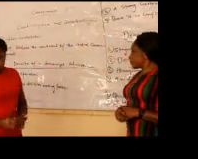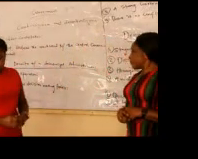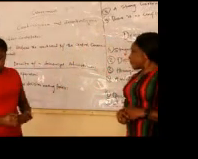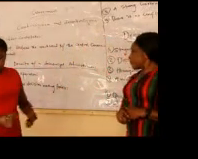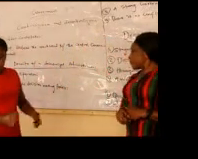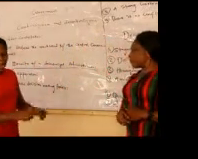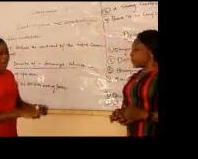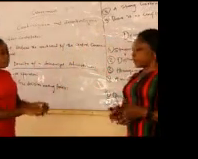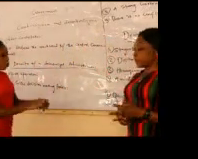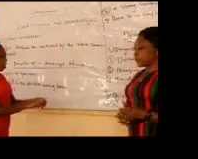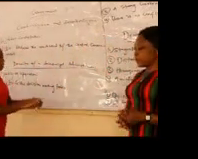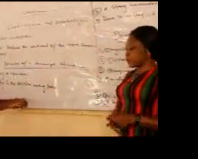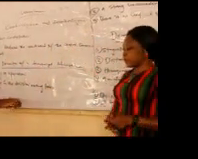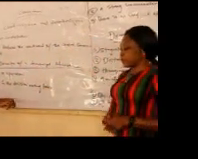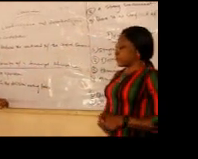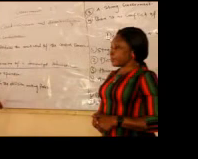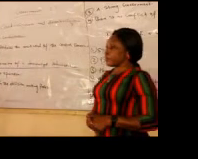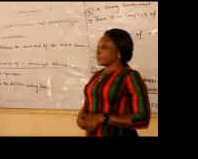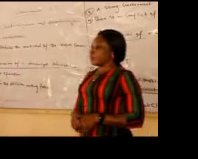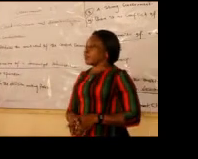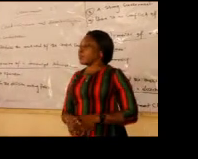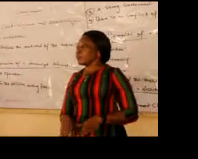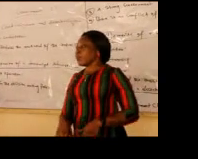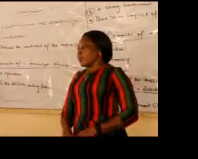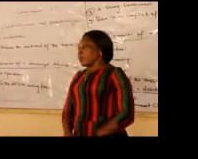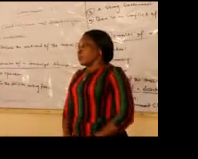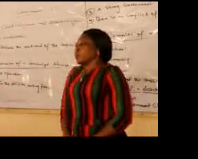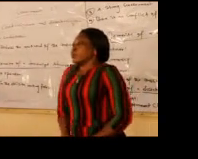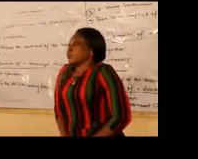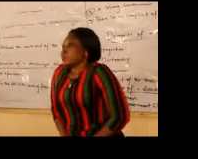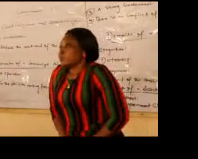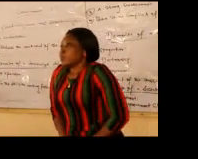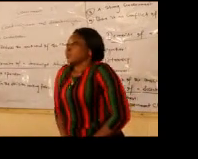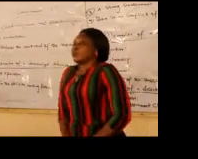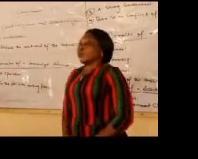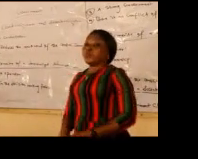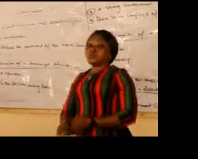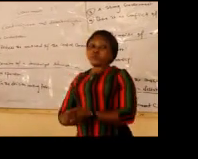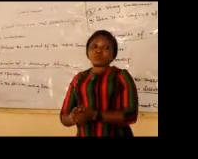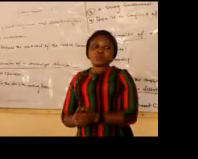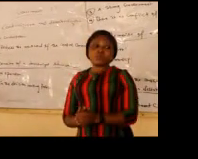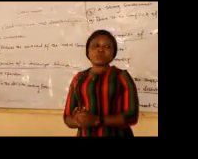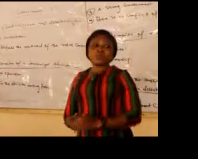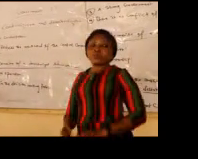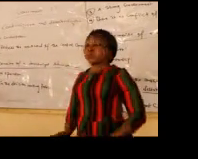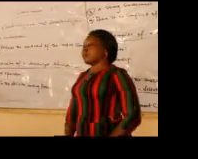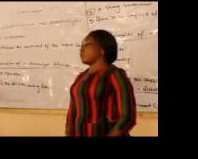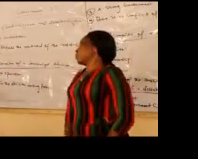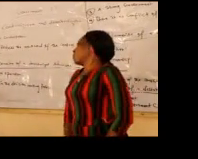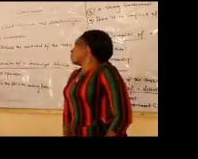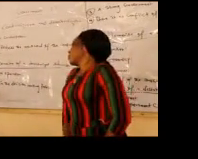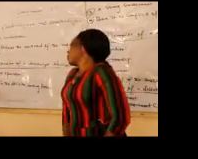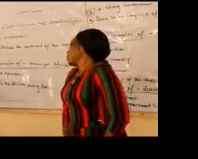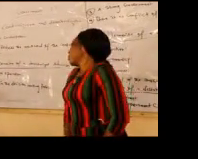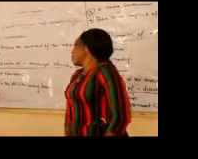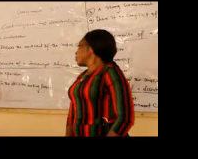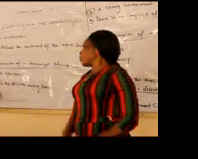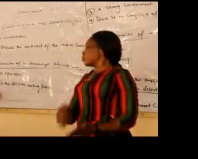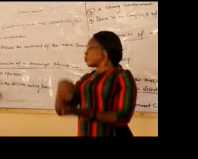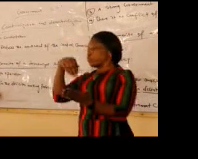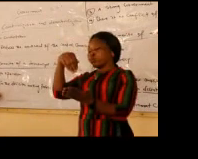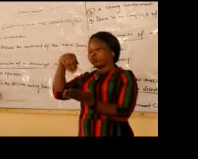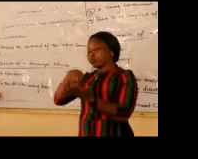Then we have weak center as one of the demerits of the